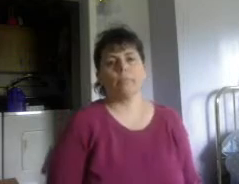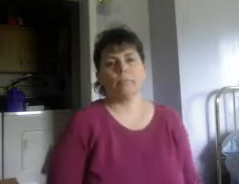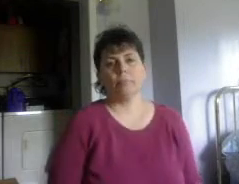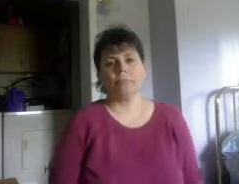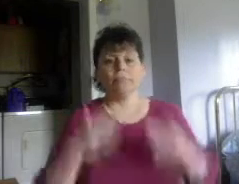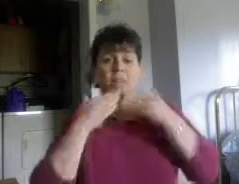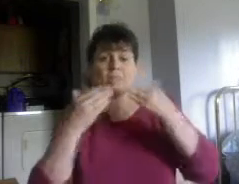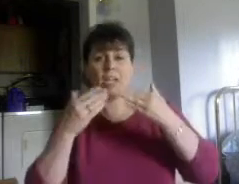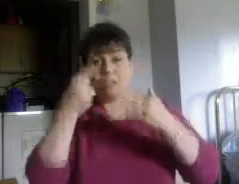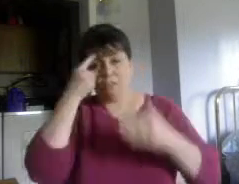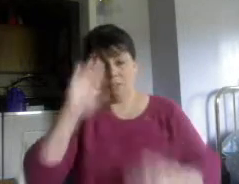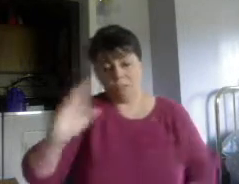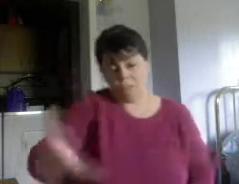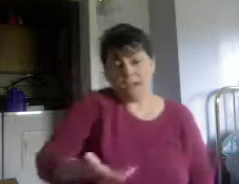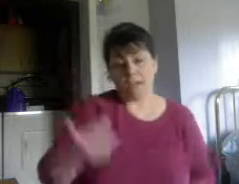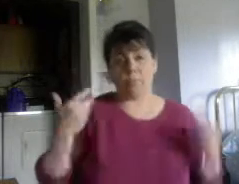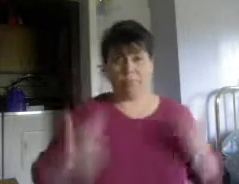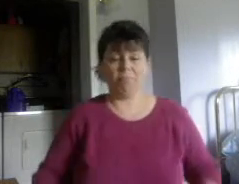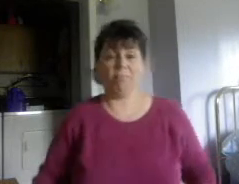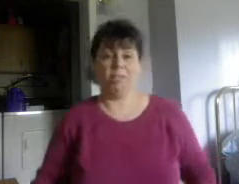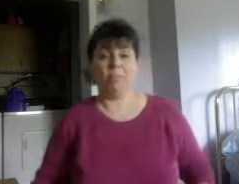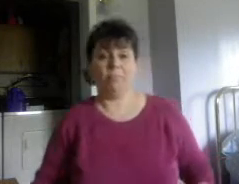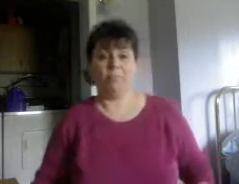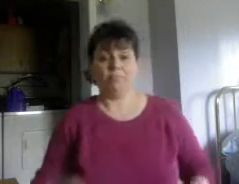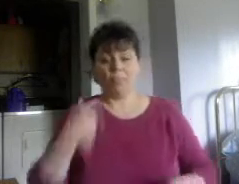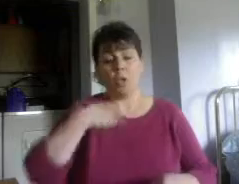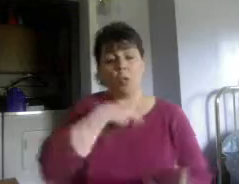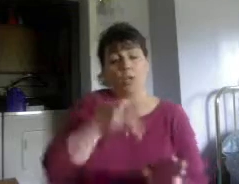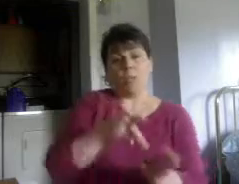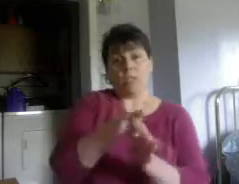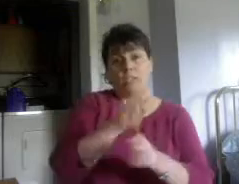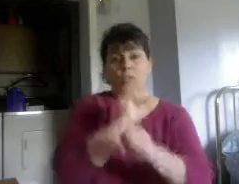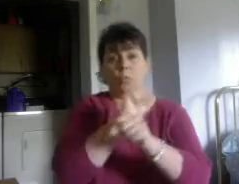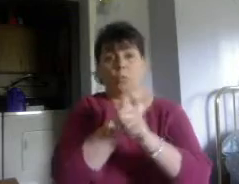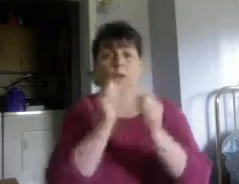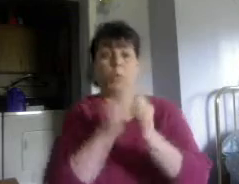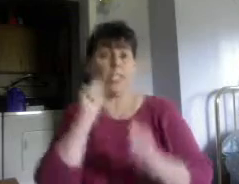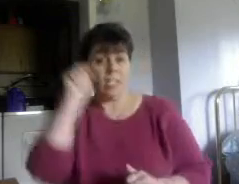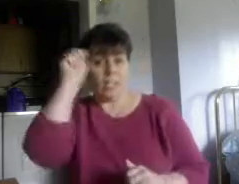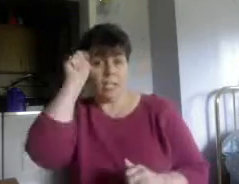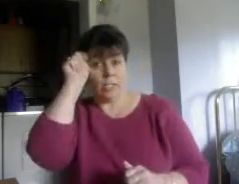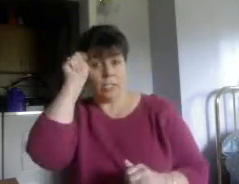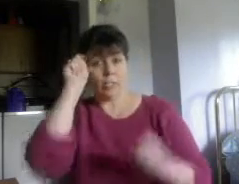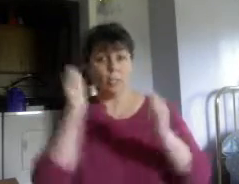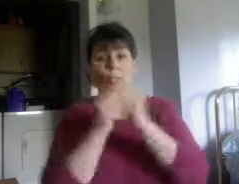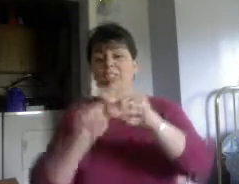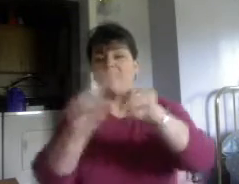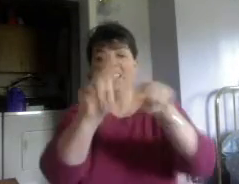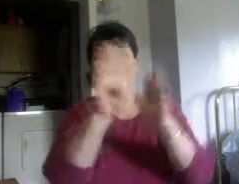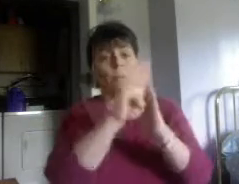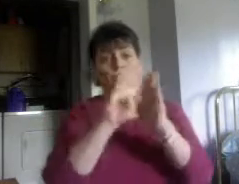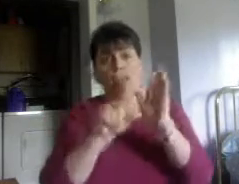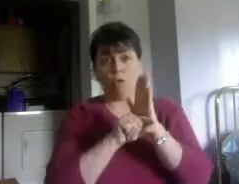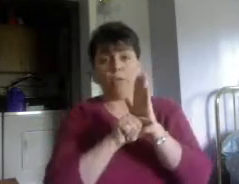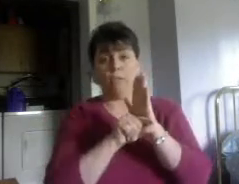Thank you for inviting me here today. As professionals working with teenagers of diverse ethnic backgrounds, it is imperative that you help